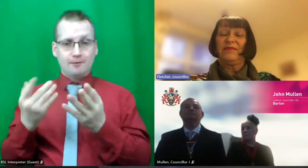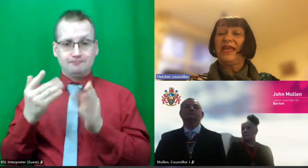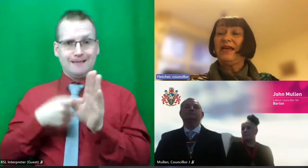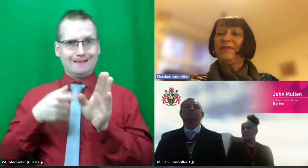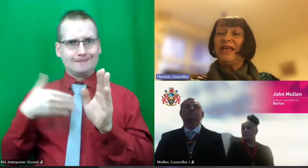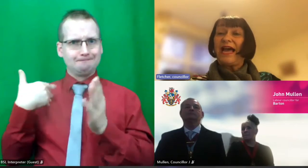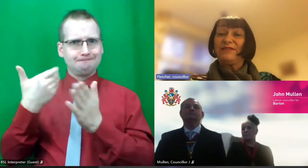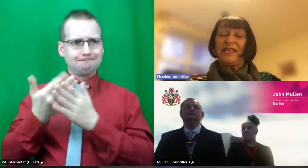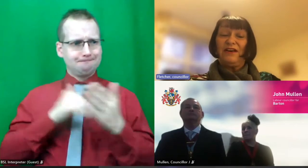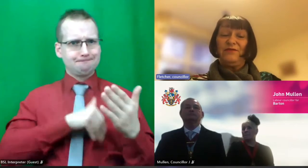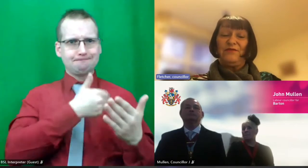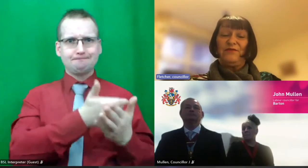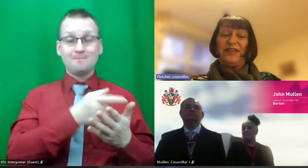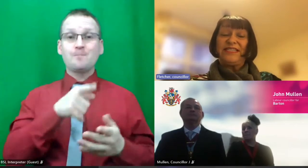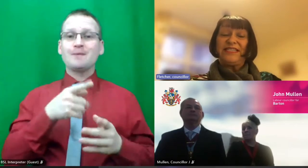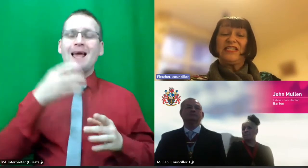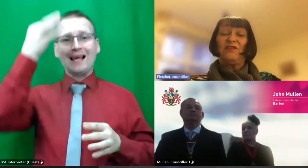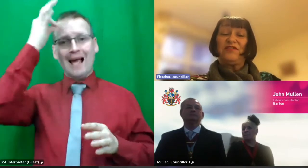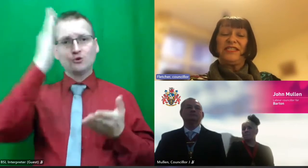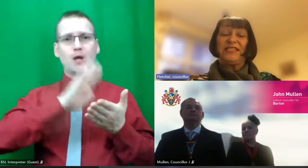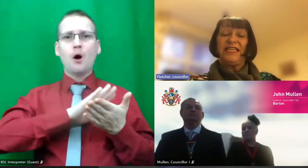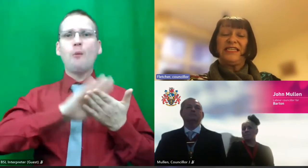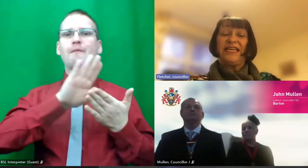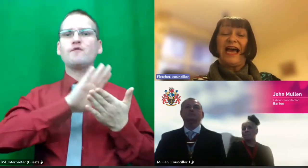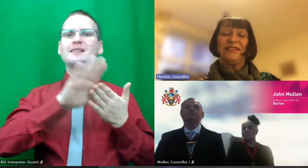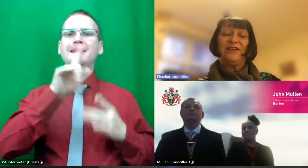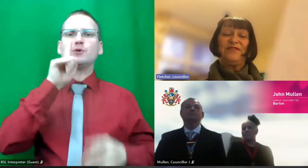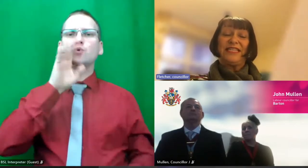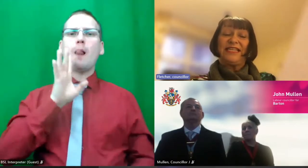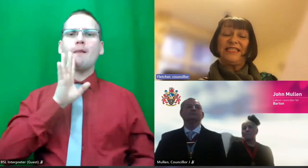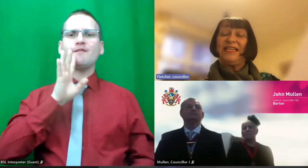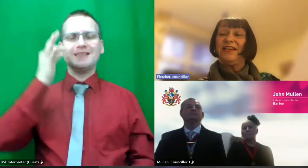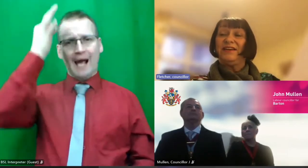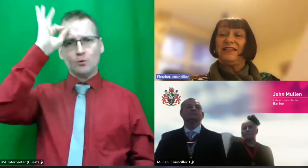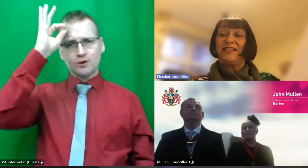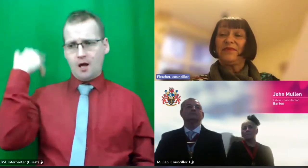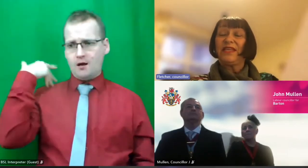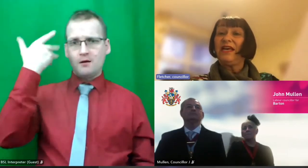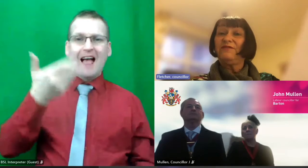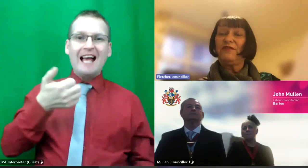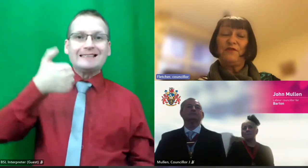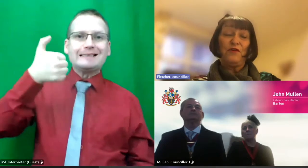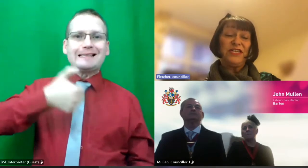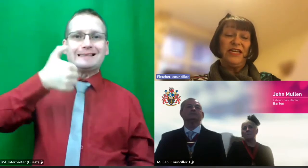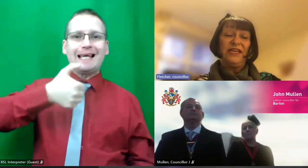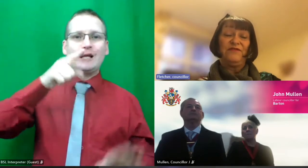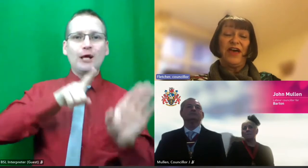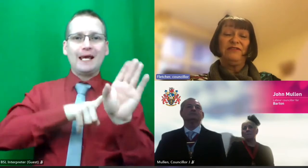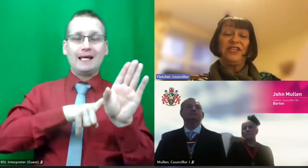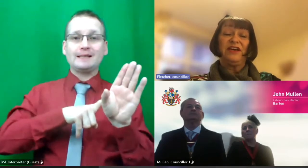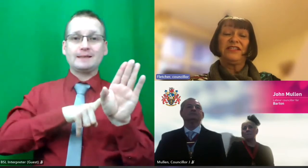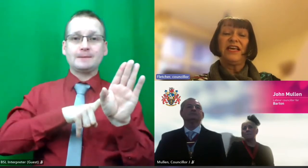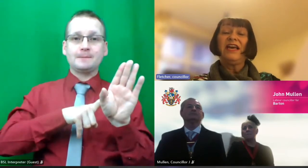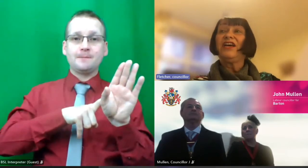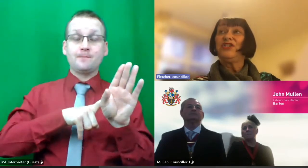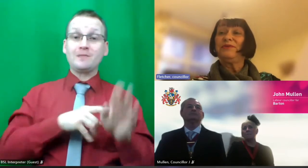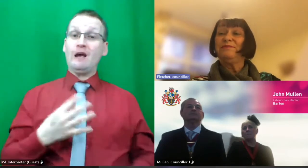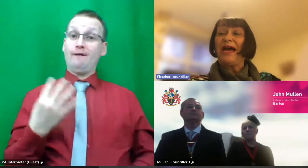years. Councillor Humphreys has been a Salford City Councillor for 16 years. For 14 of those